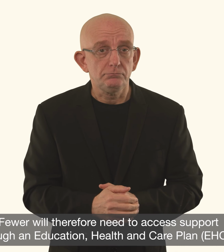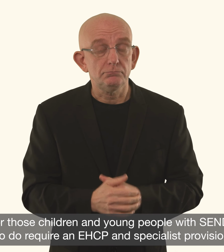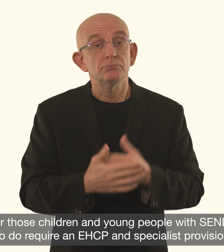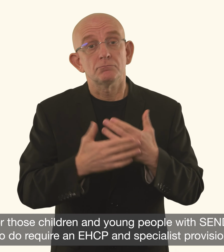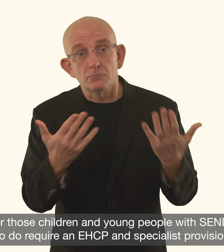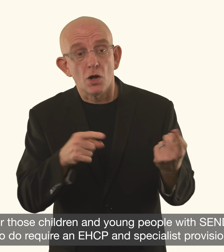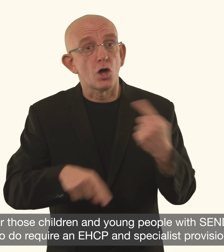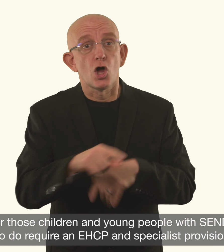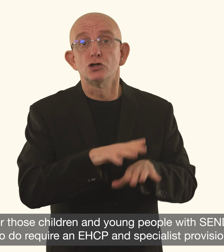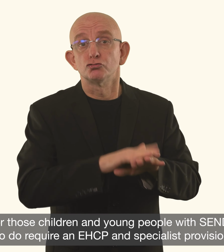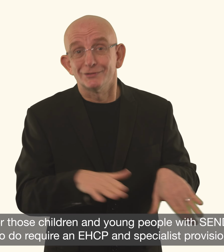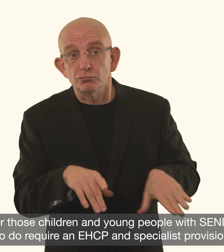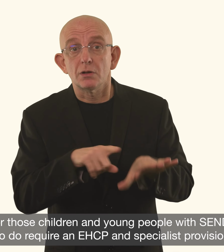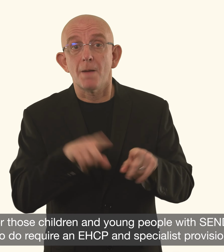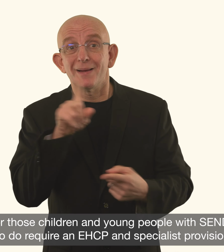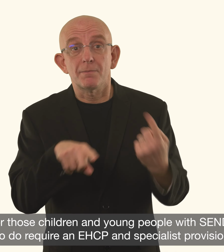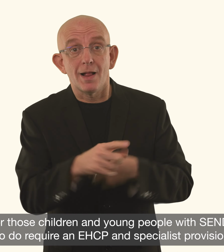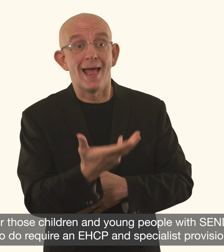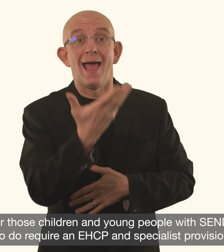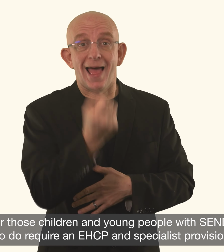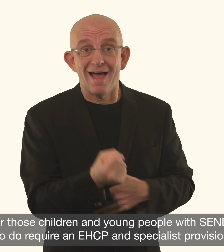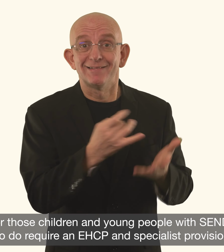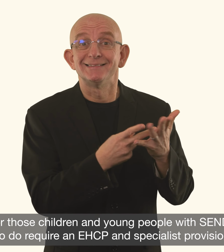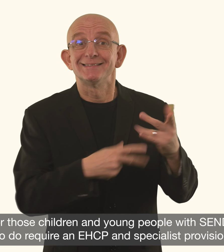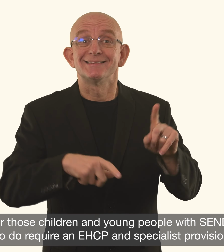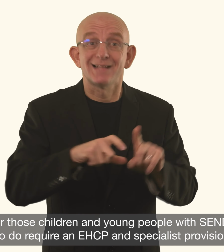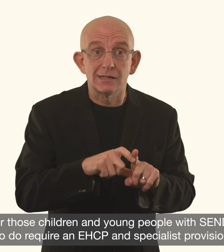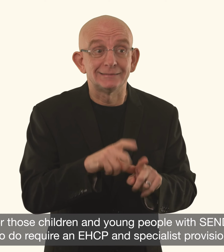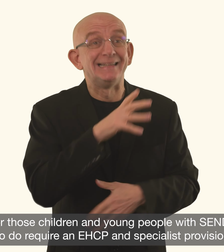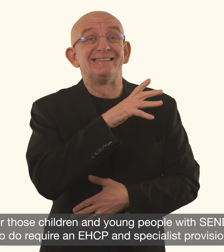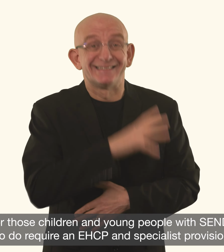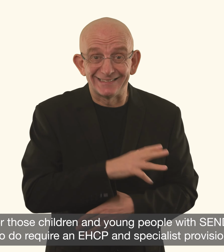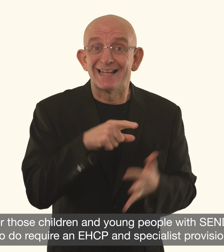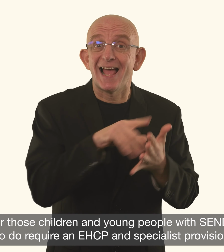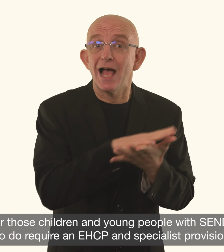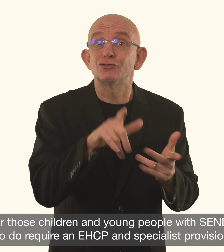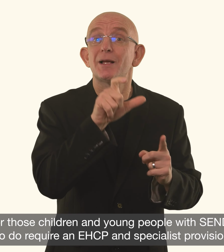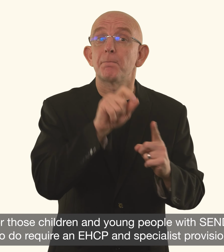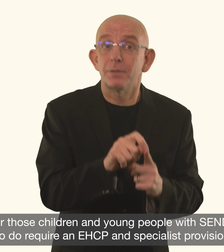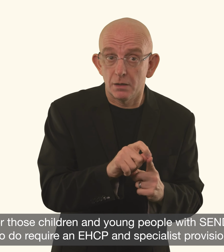For those children and young people with Send who do require an EHCP and specialist provision,